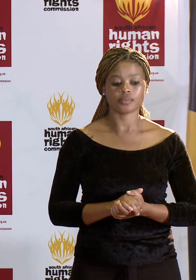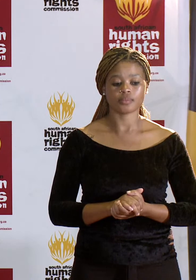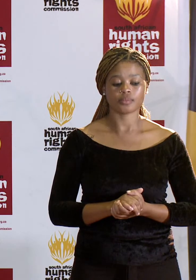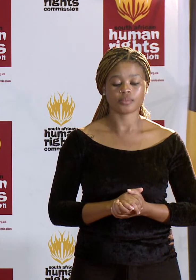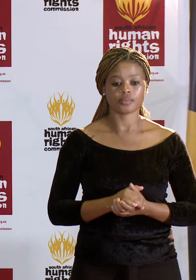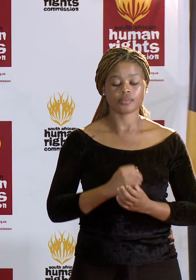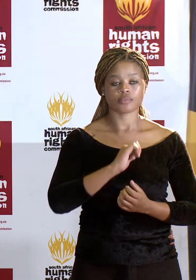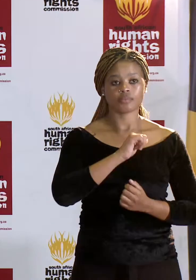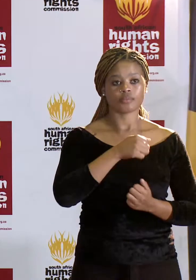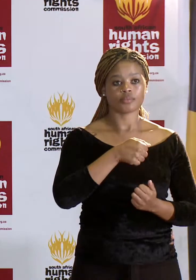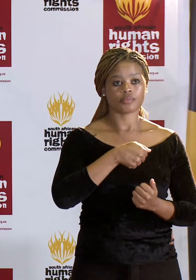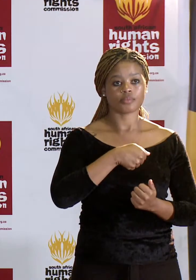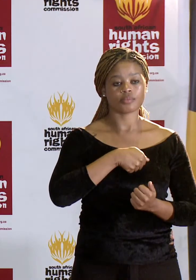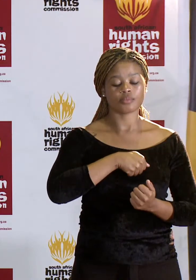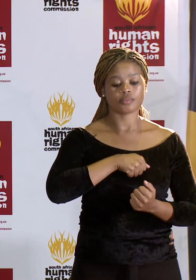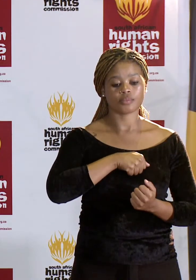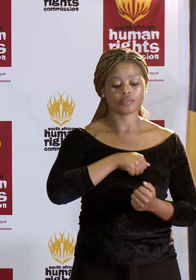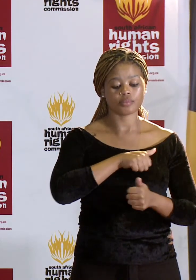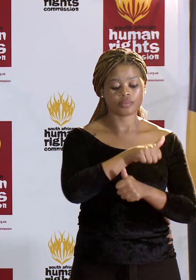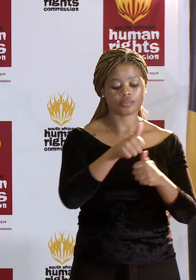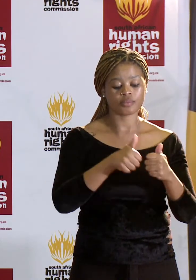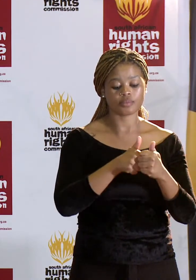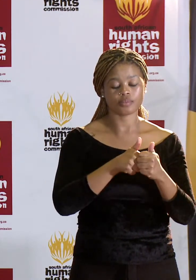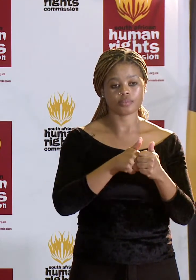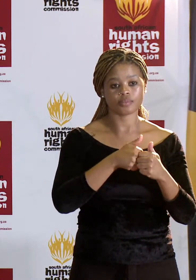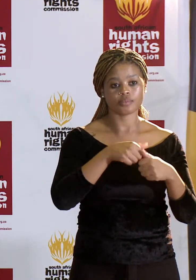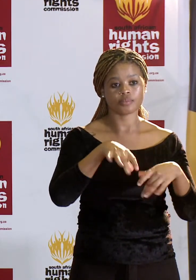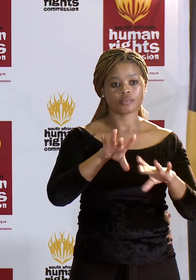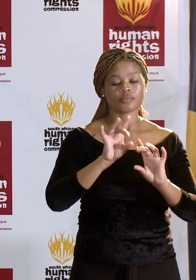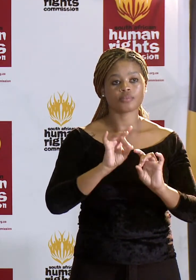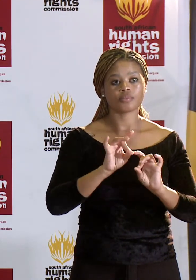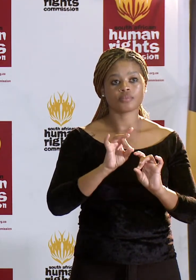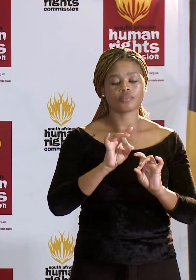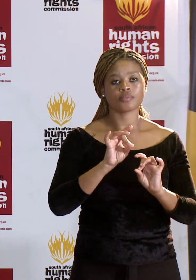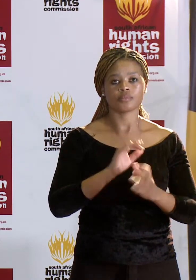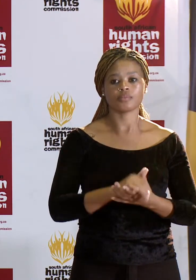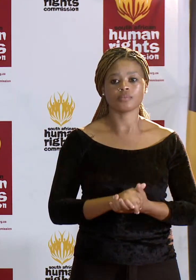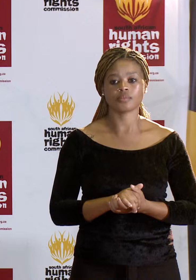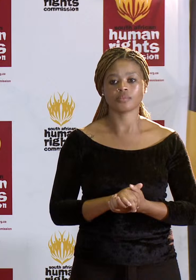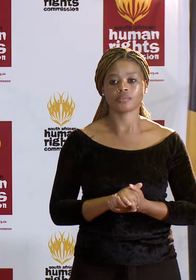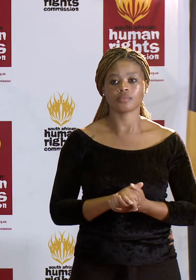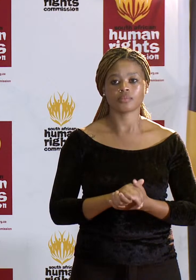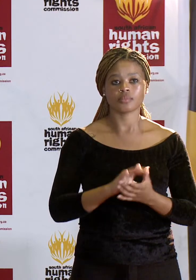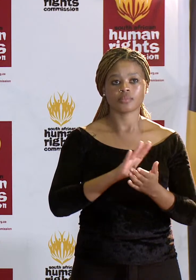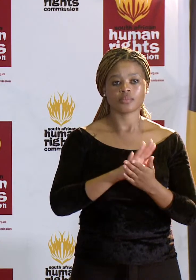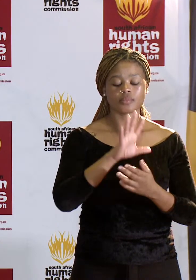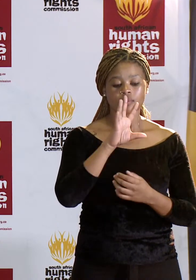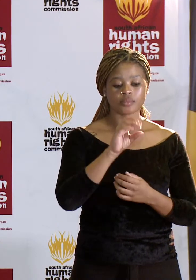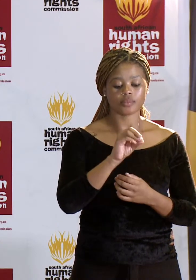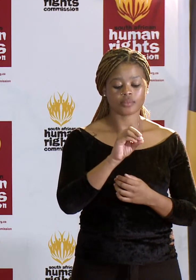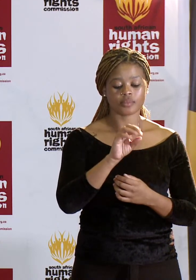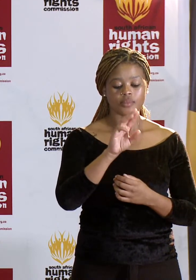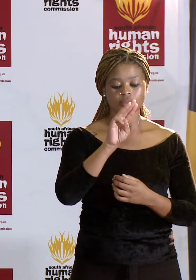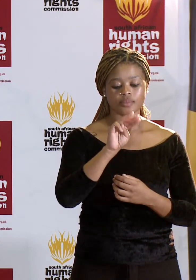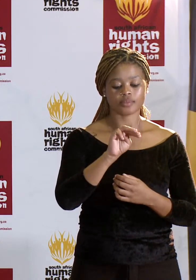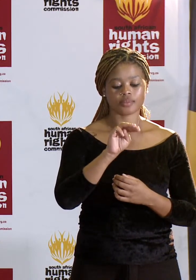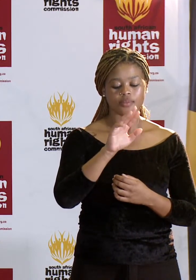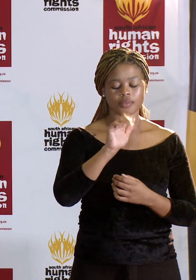acknowledge our Deputy Chairperson, Mrs. Fatima Johan, Commissioner Andre Gam,